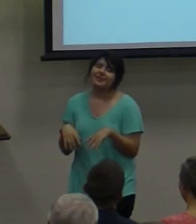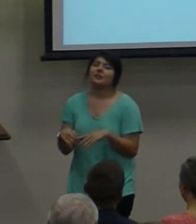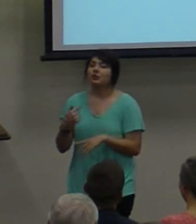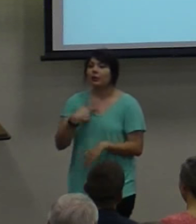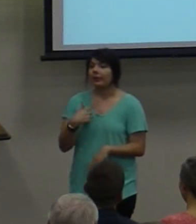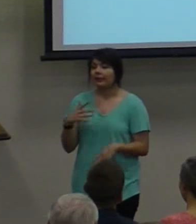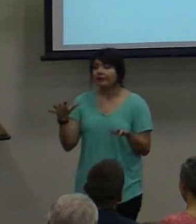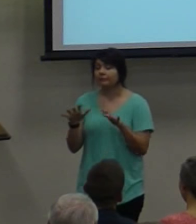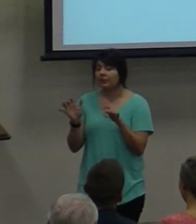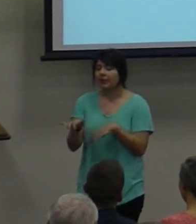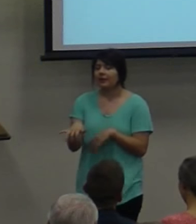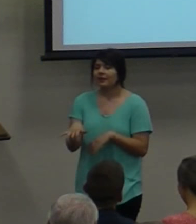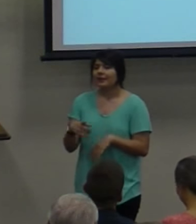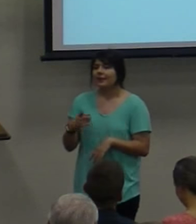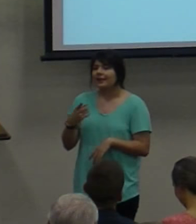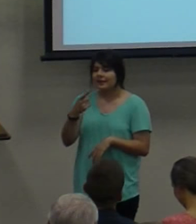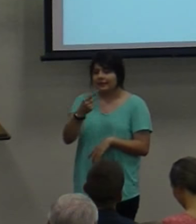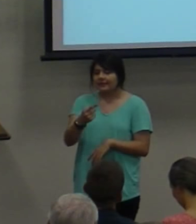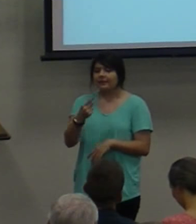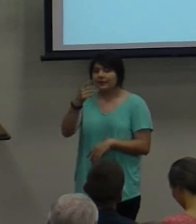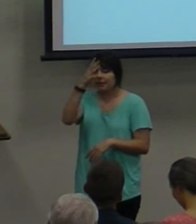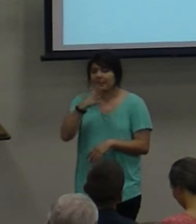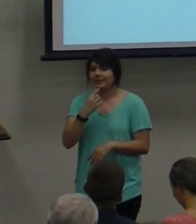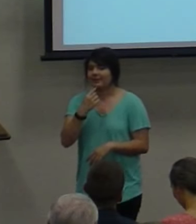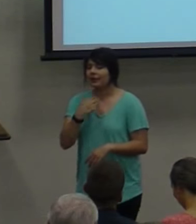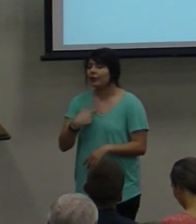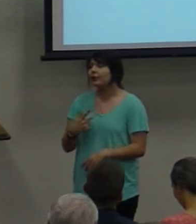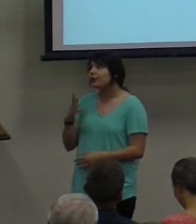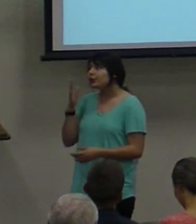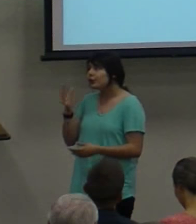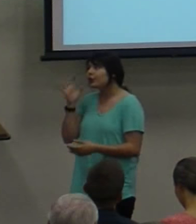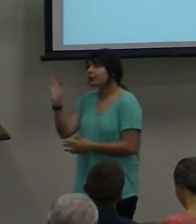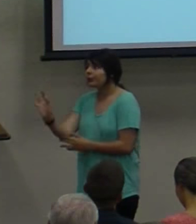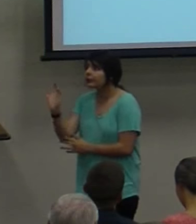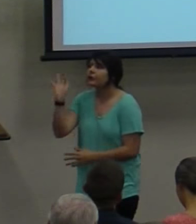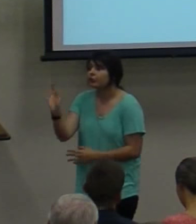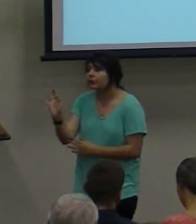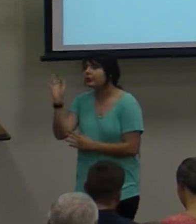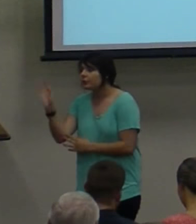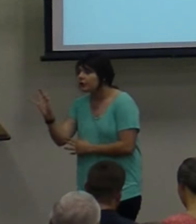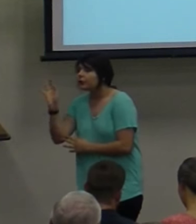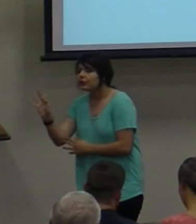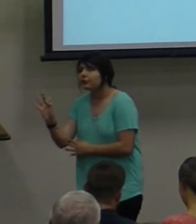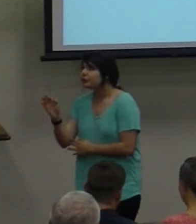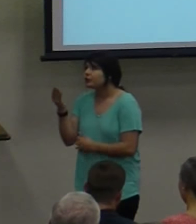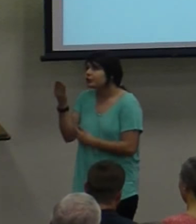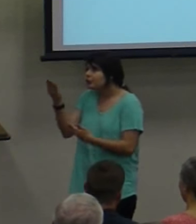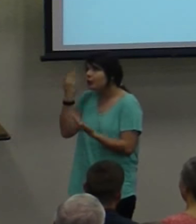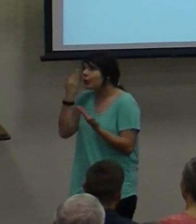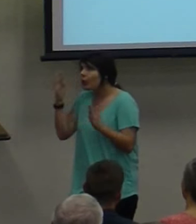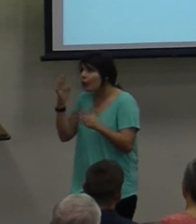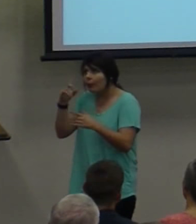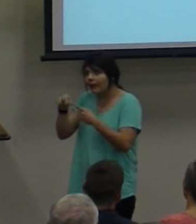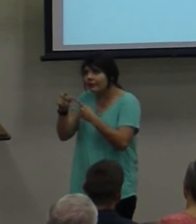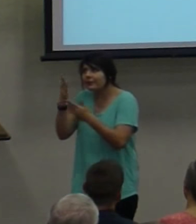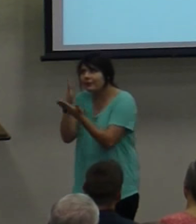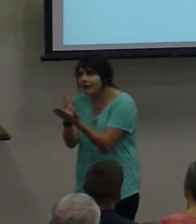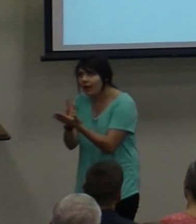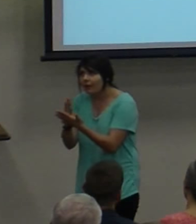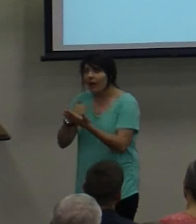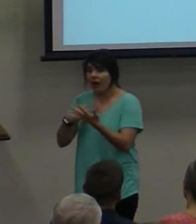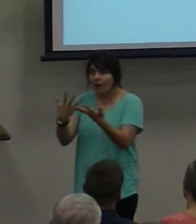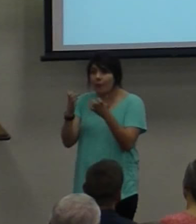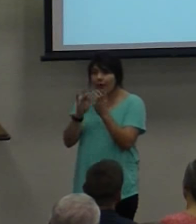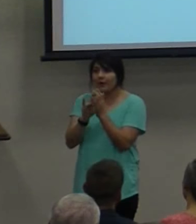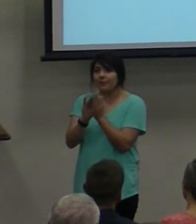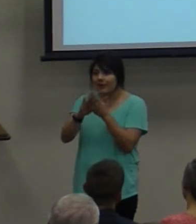said, "Look, you preach, you preach, you preach, you don't know when to stop." He said, "I want to become a Christian. There